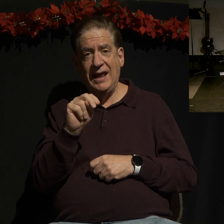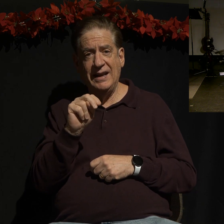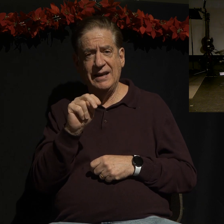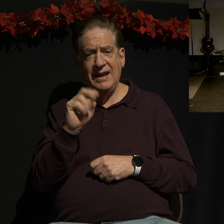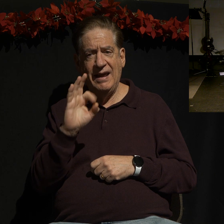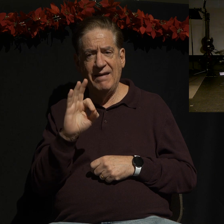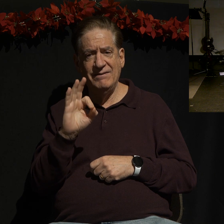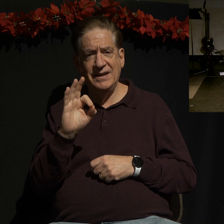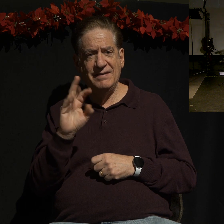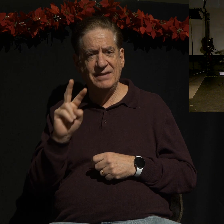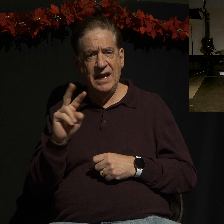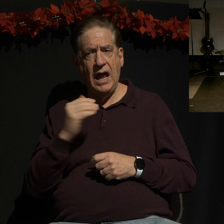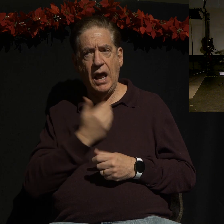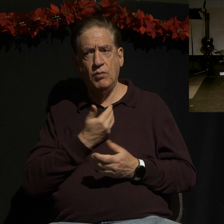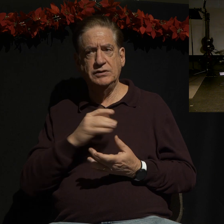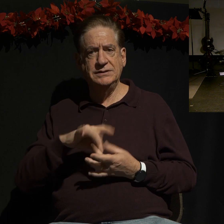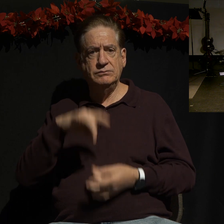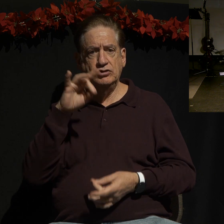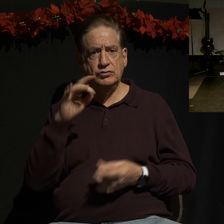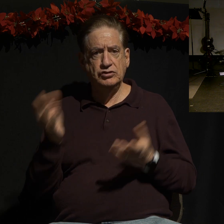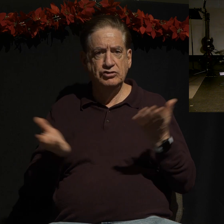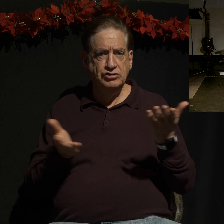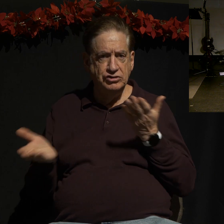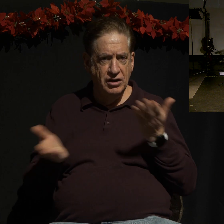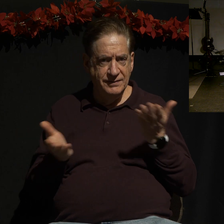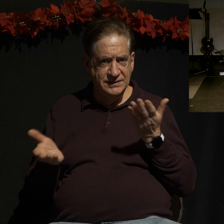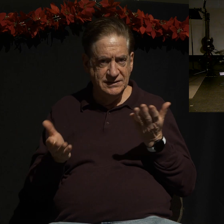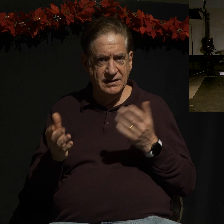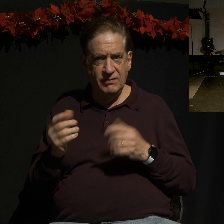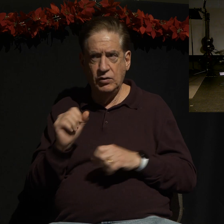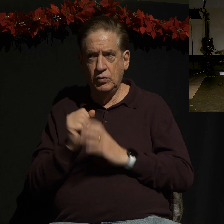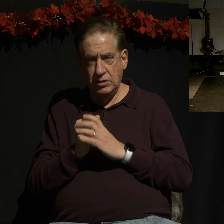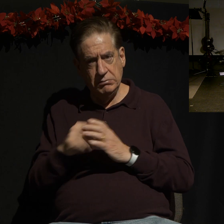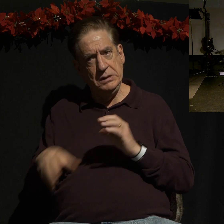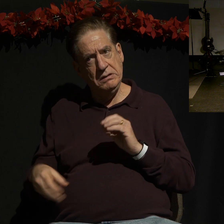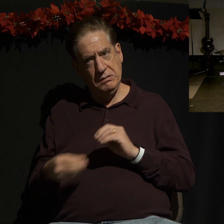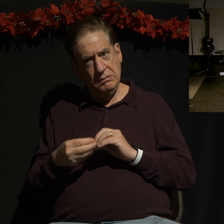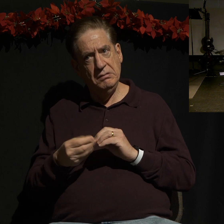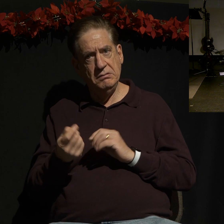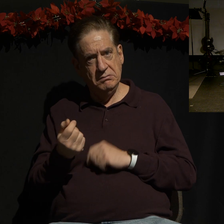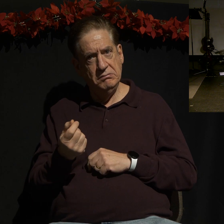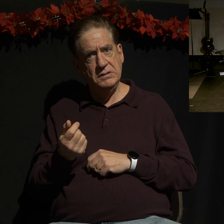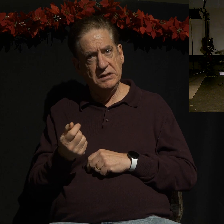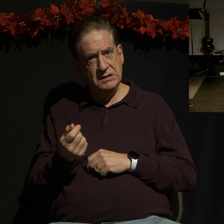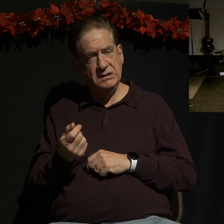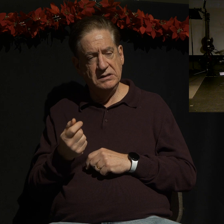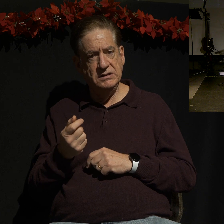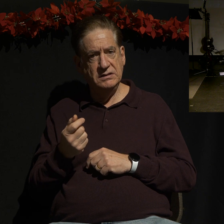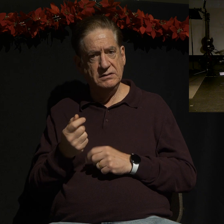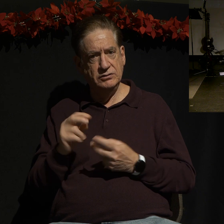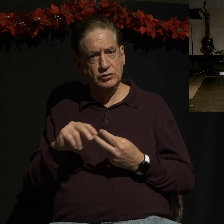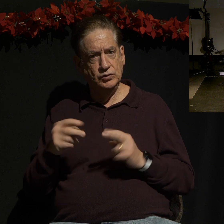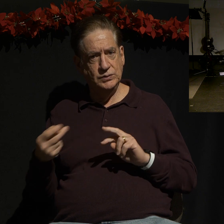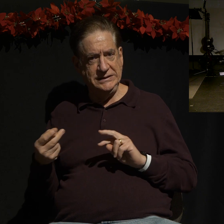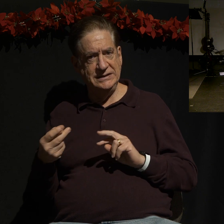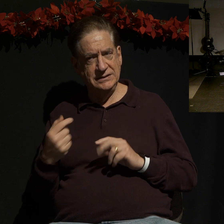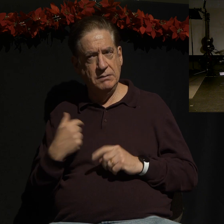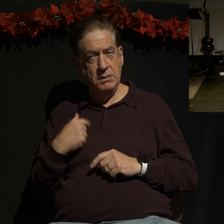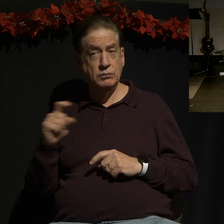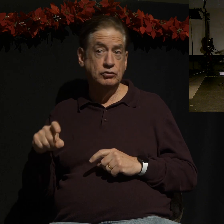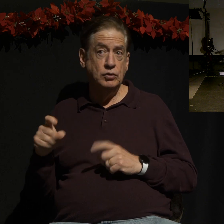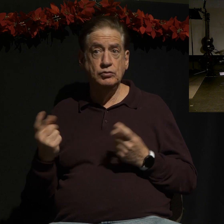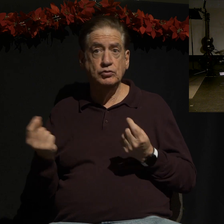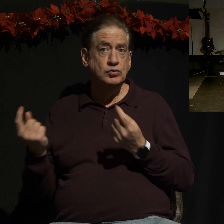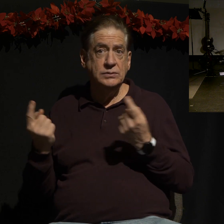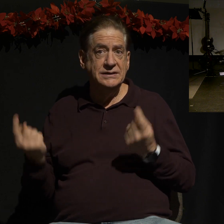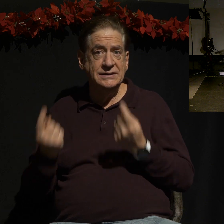spiritual service of worship. Okay, that adds a little twist on it. So maybe I'm supposed to be